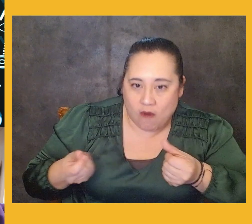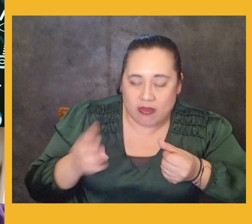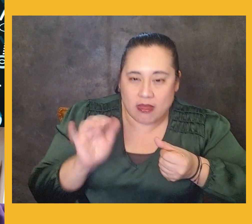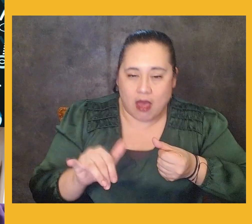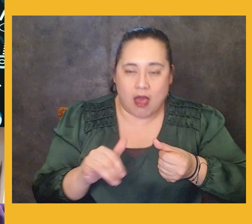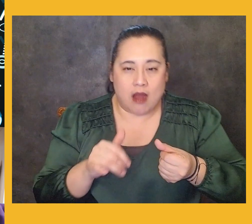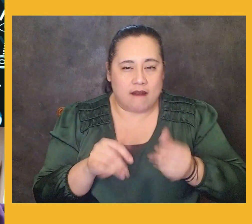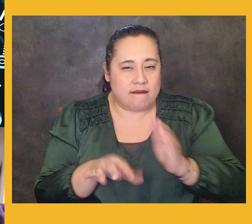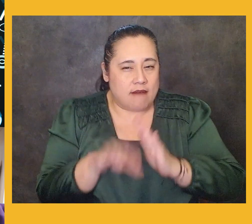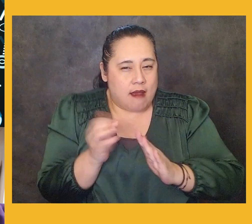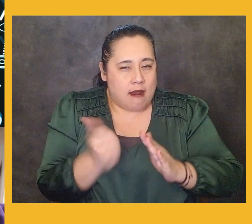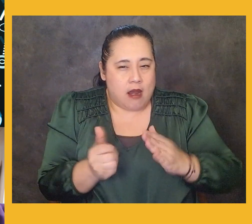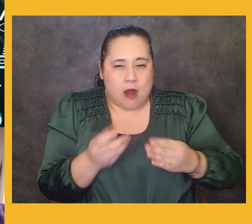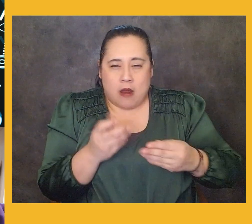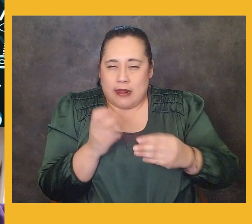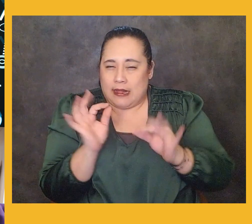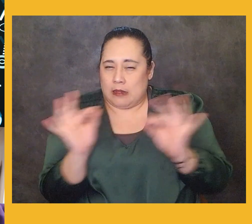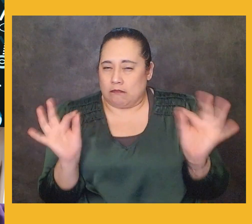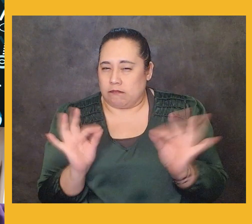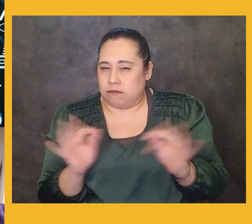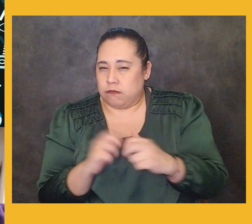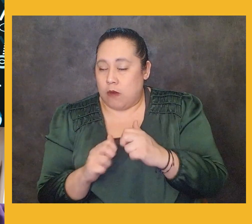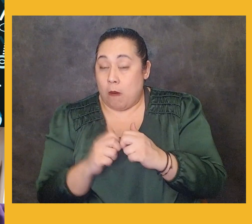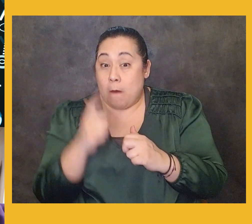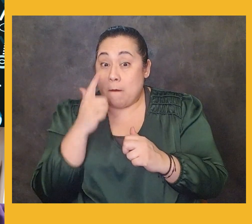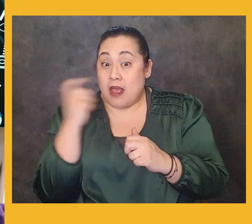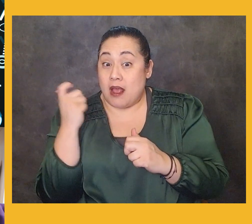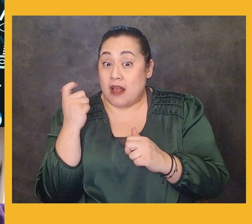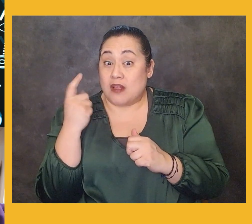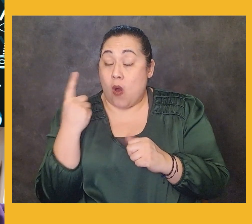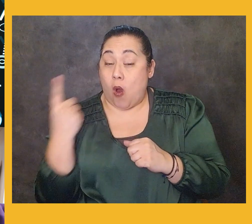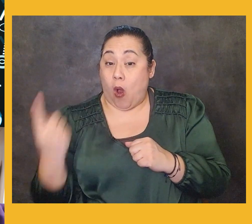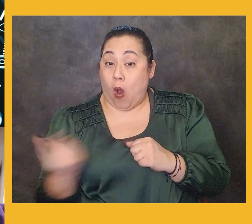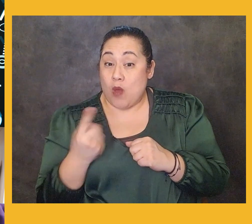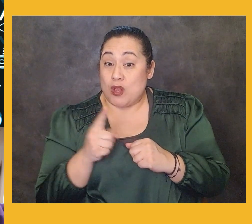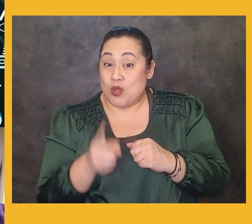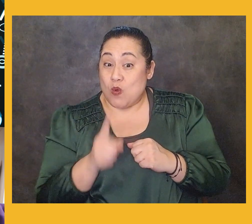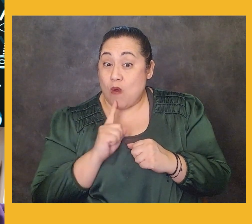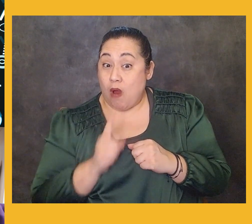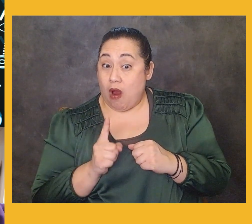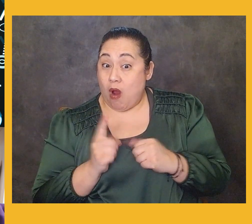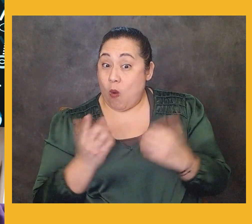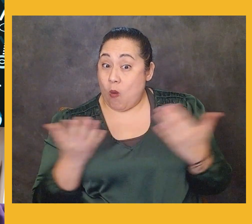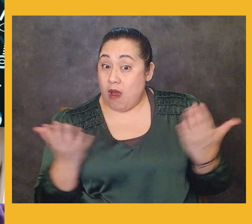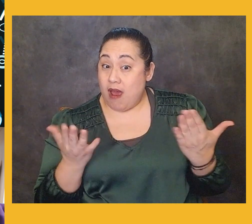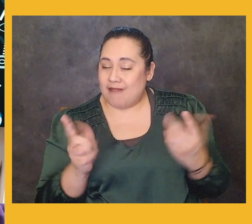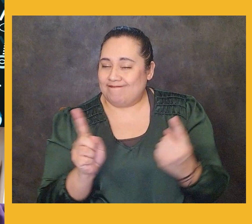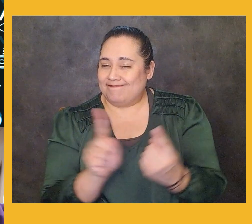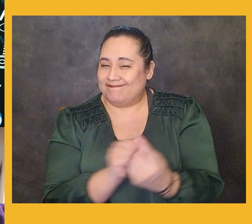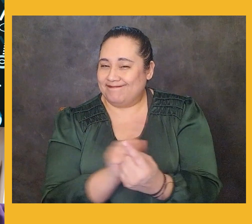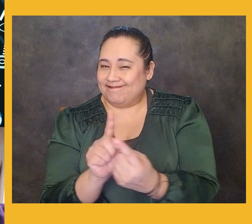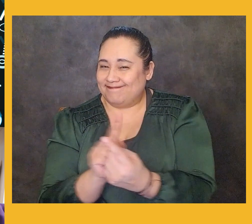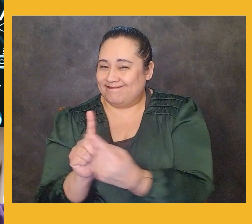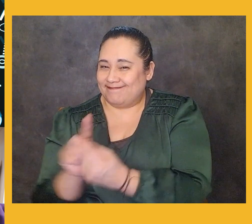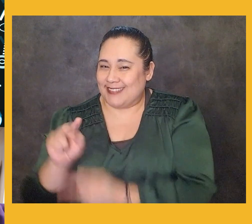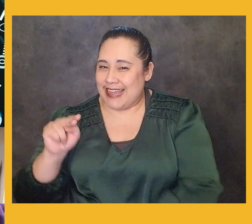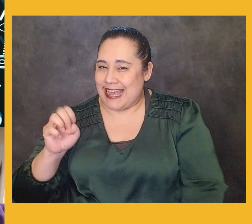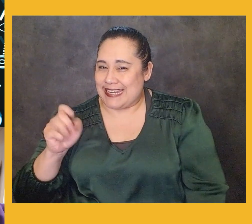time, resolve conflicts and any minor problem because you are always